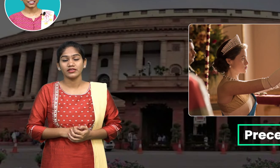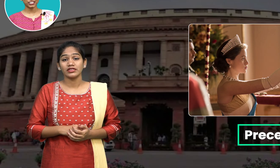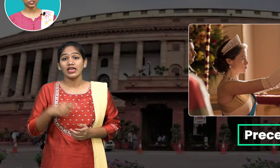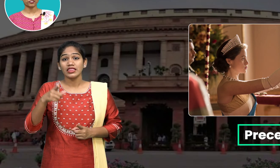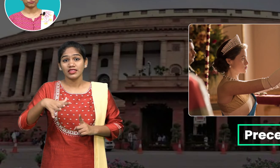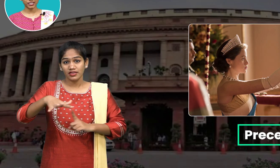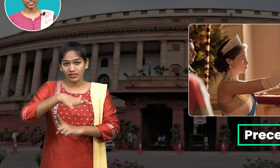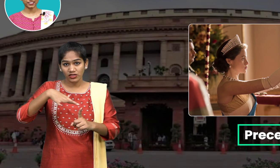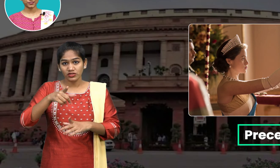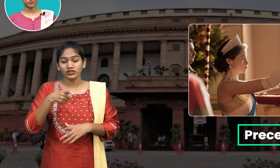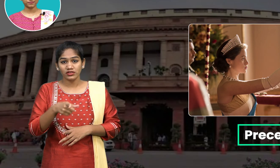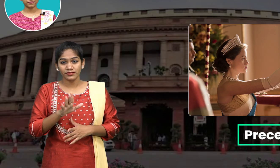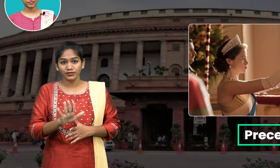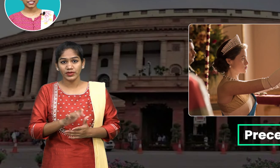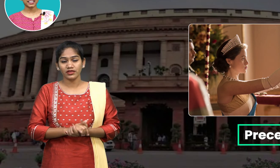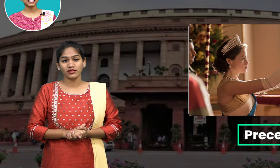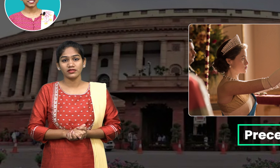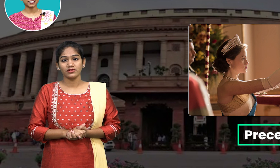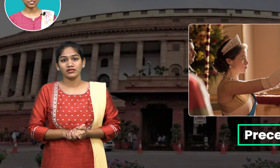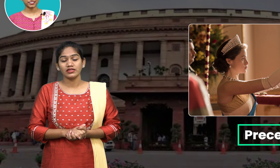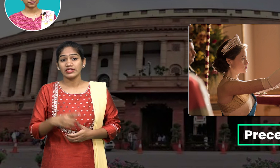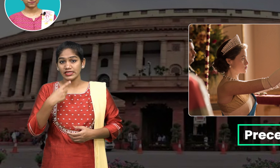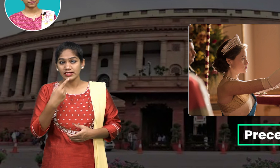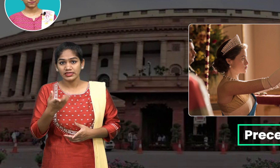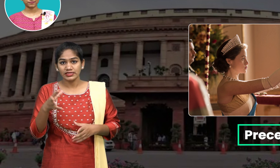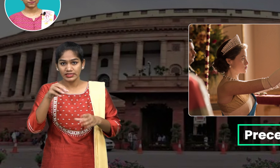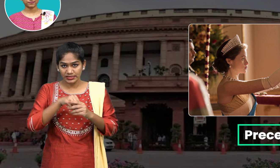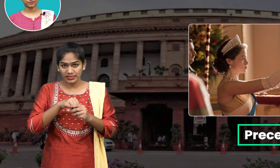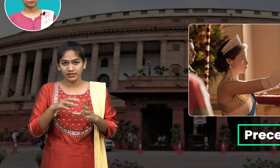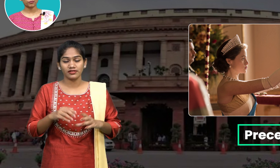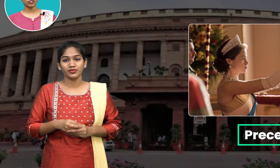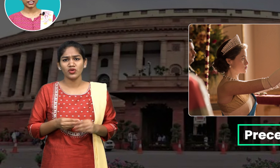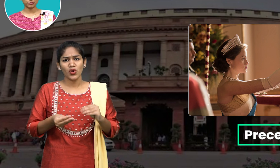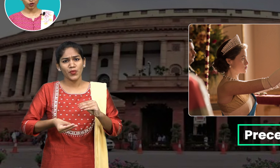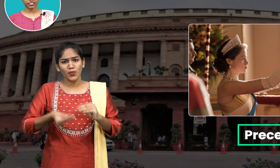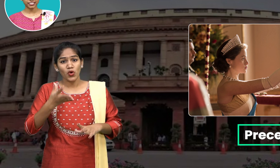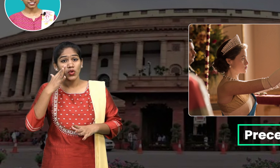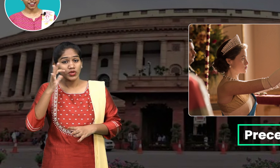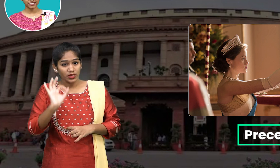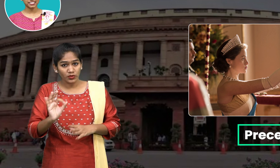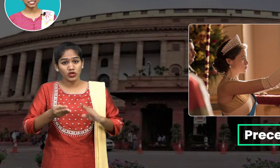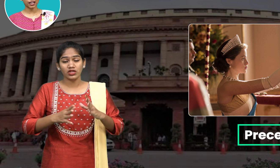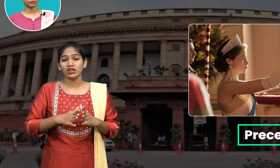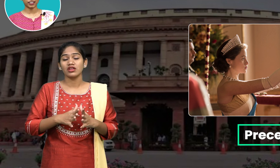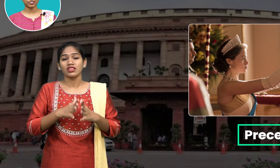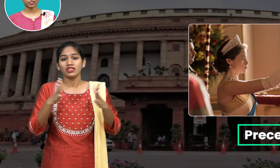The condition of being considered more important